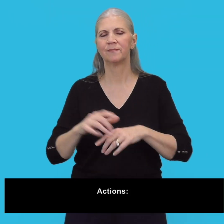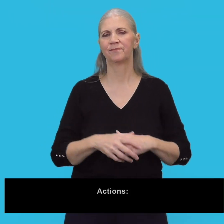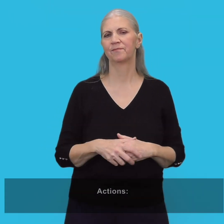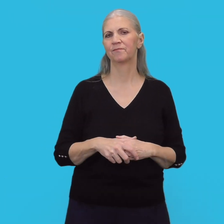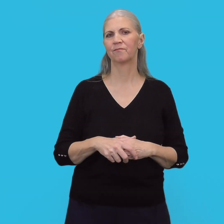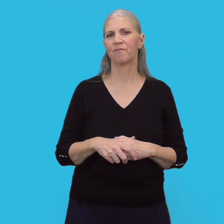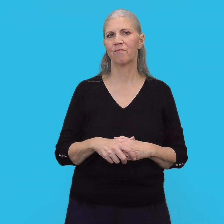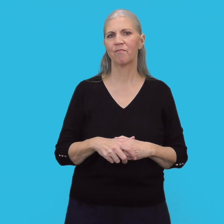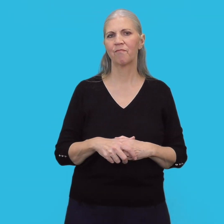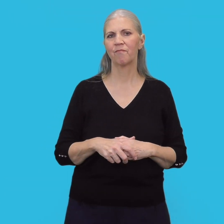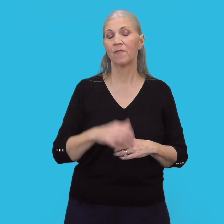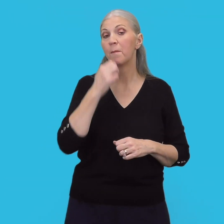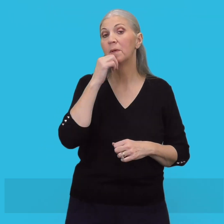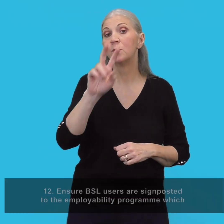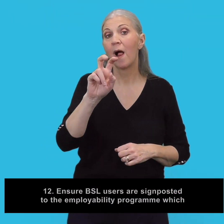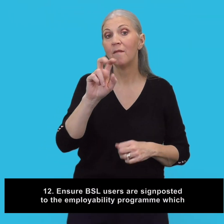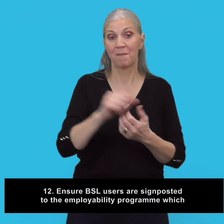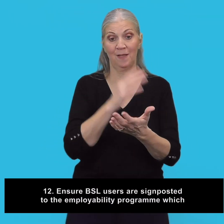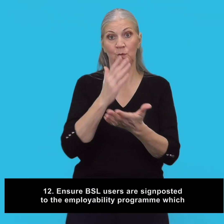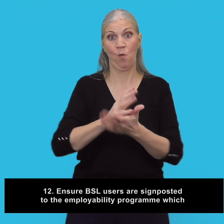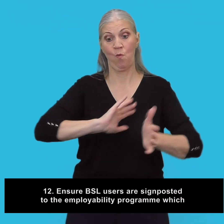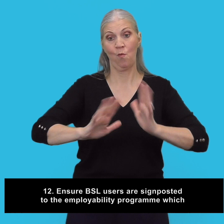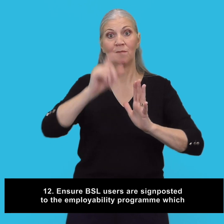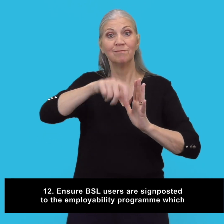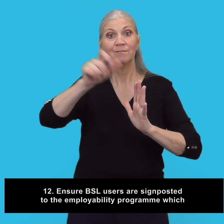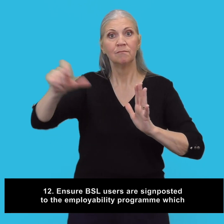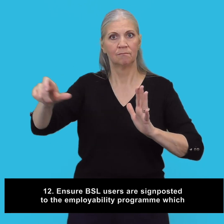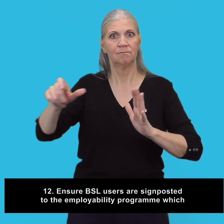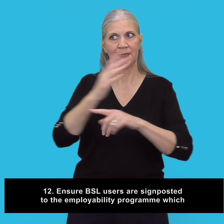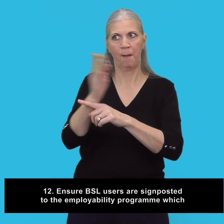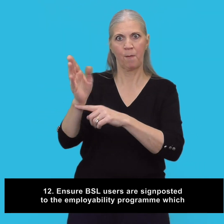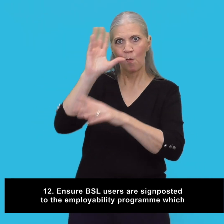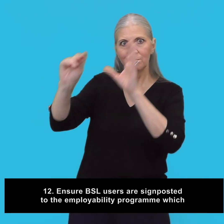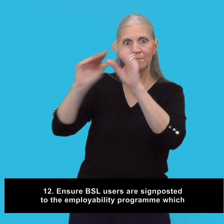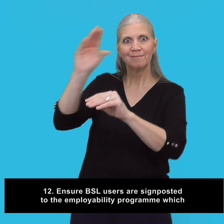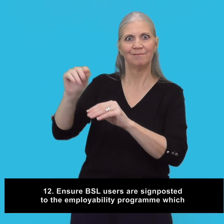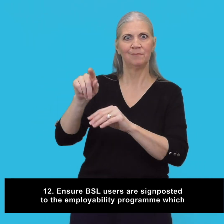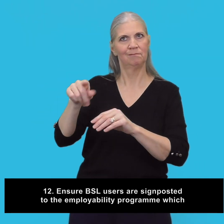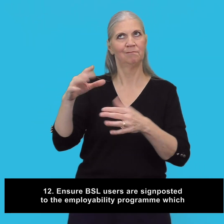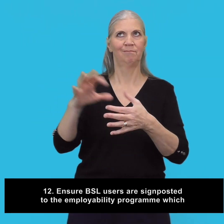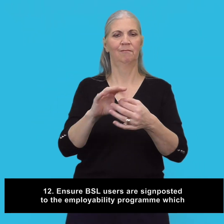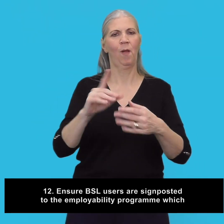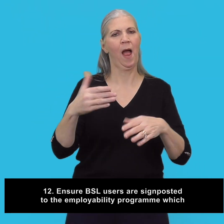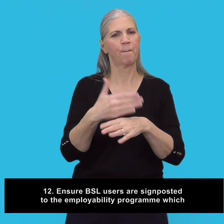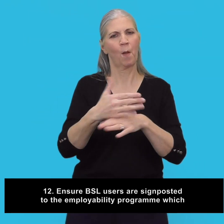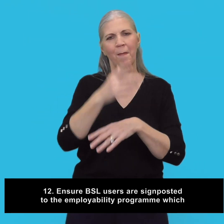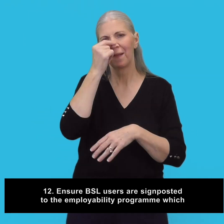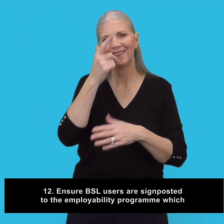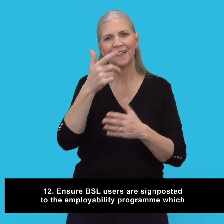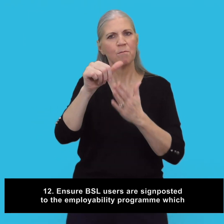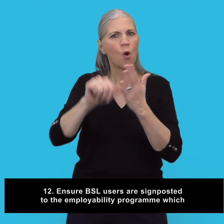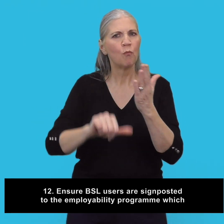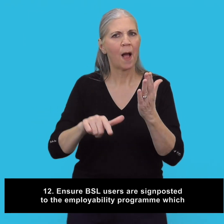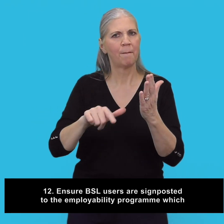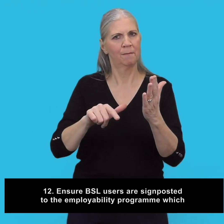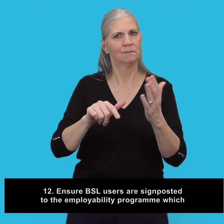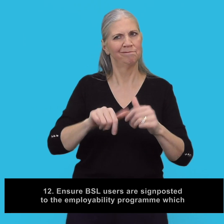Actions. Number 12. Ensure BSL users are signposted to the employability